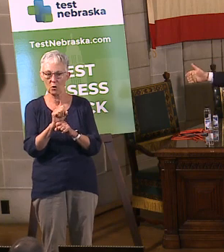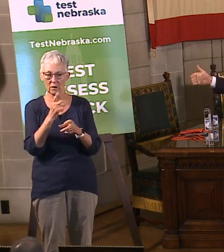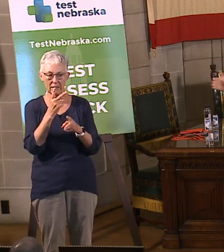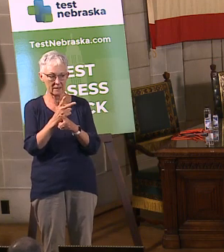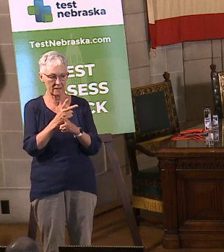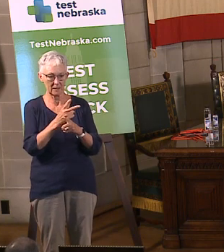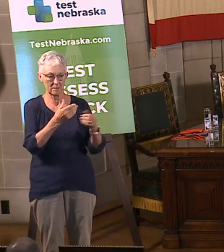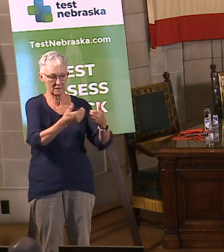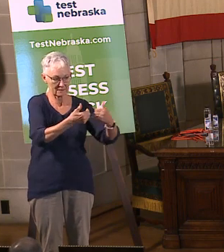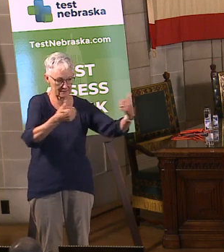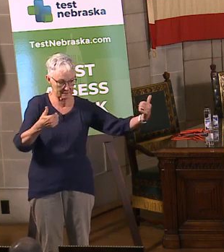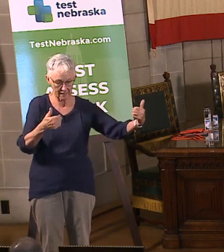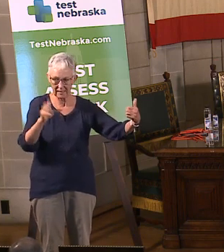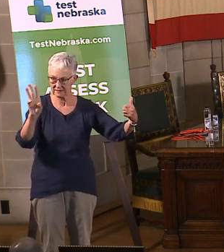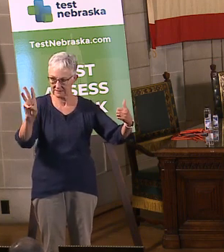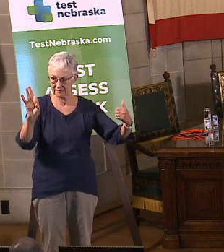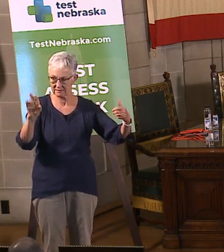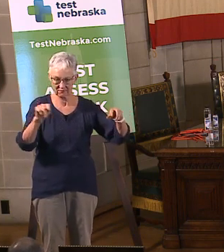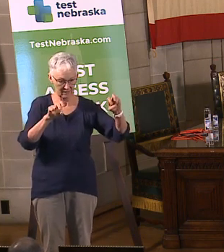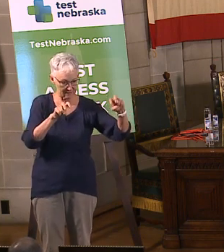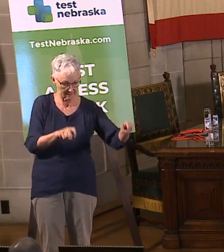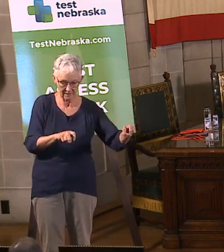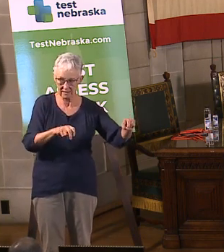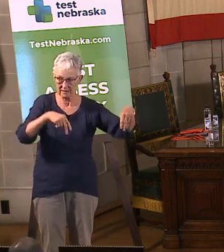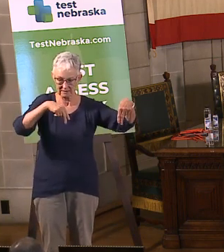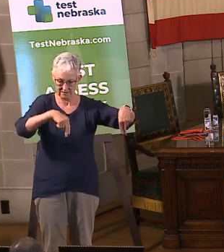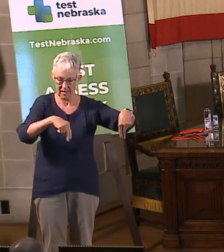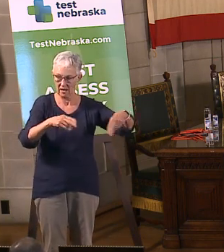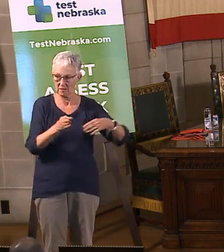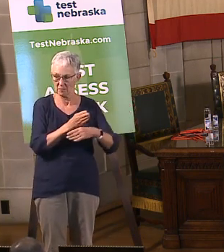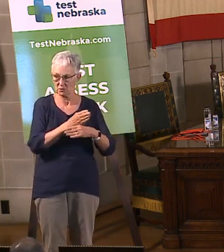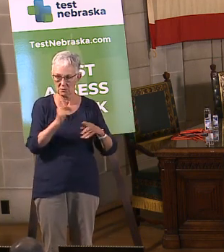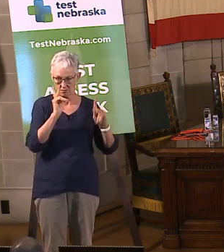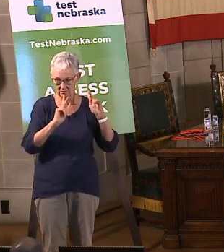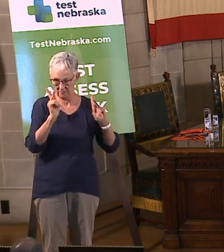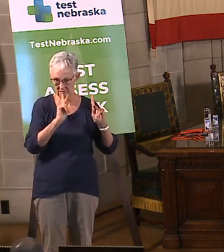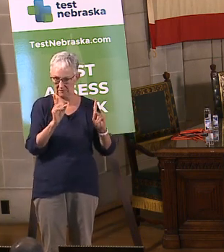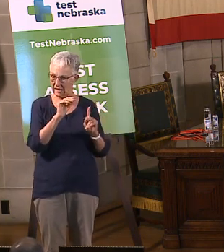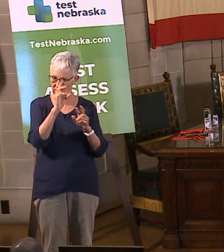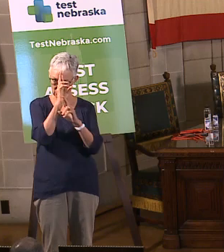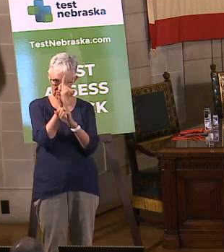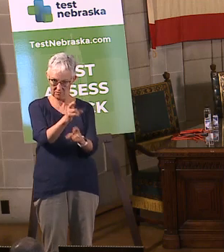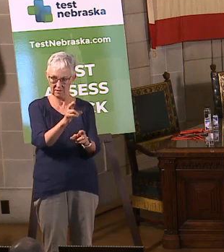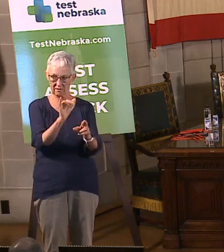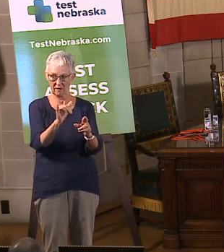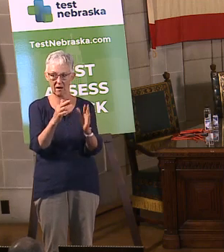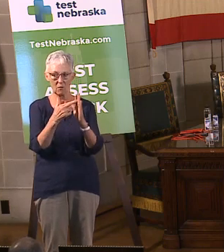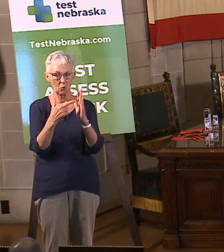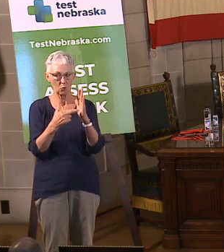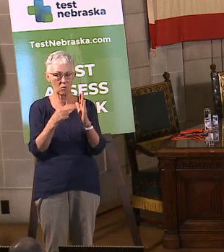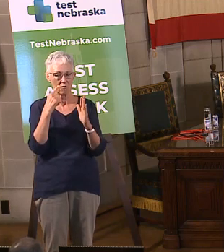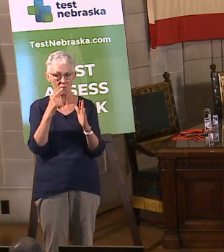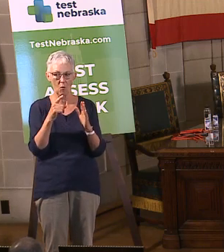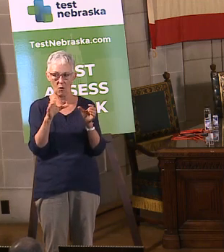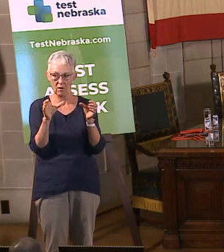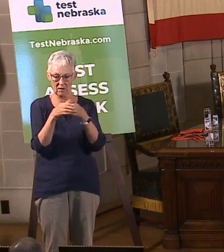6 feet of distance between you and other people. Avoid, respect the 10-person rule. Avoid groups of more than 10